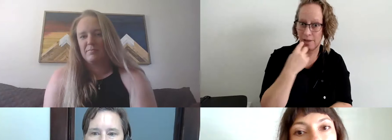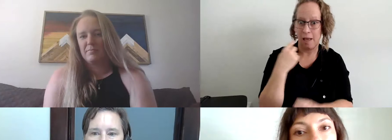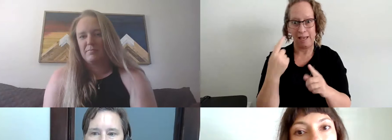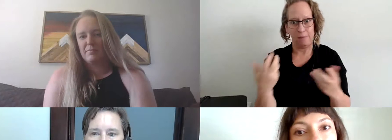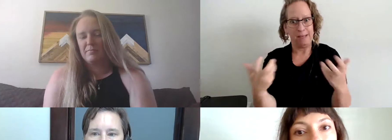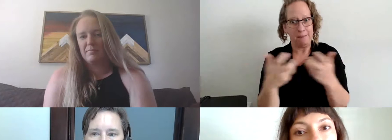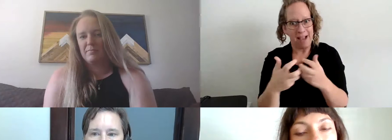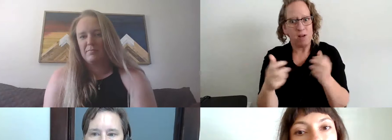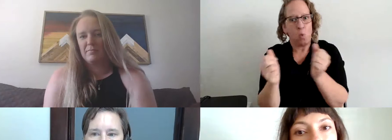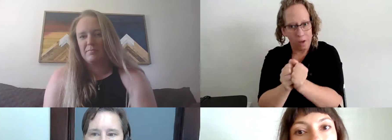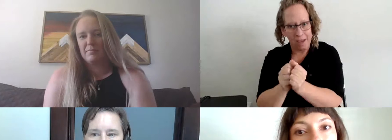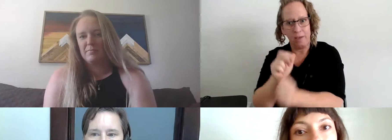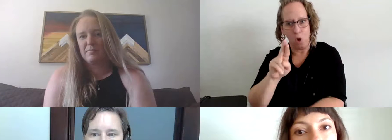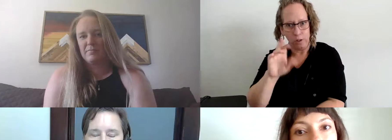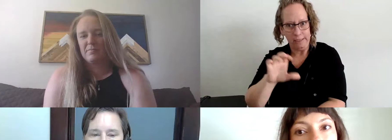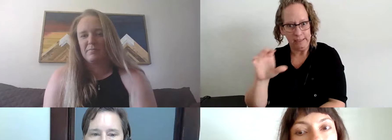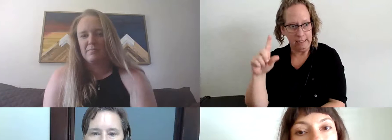conference captioning?